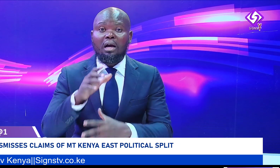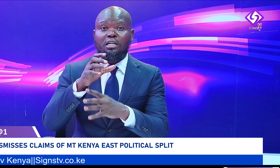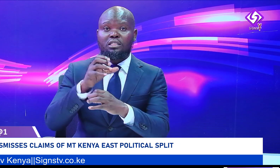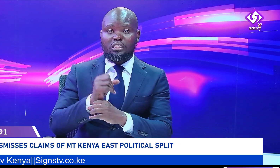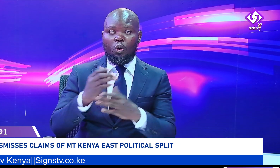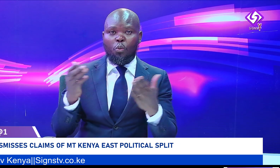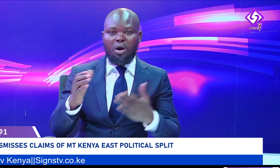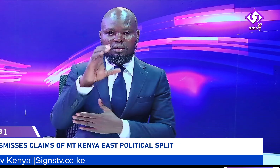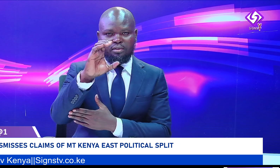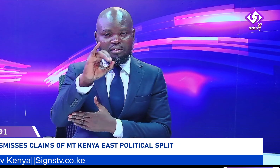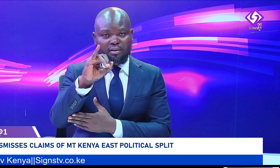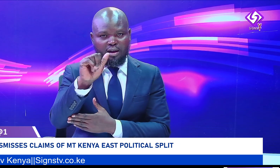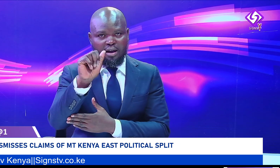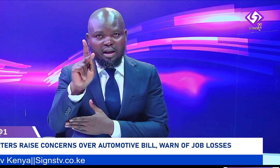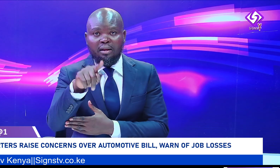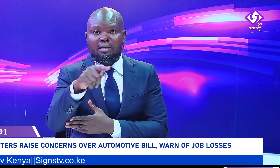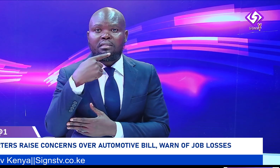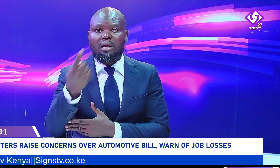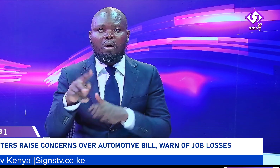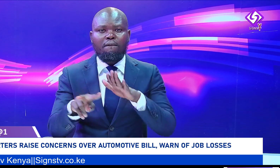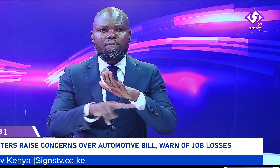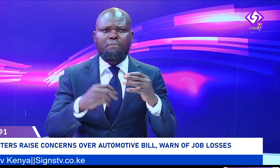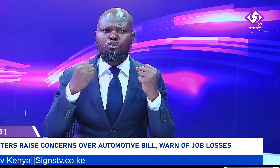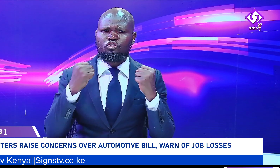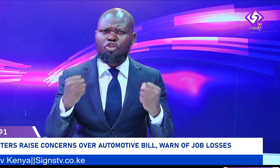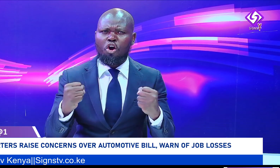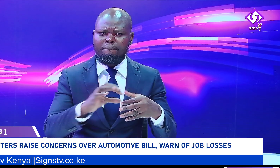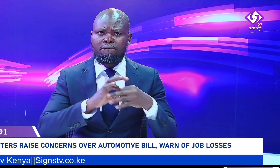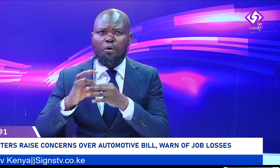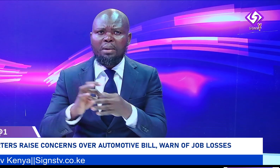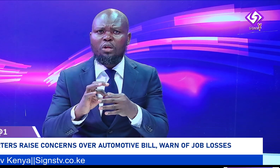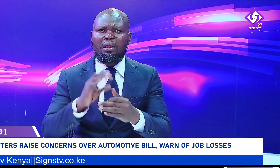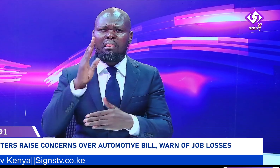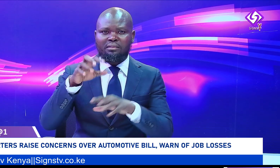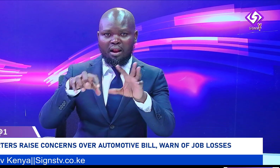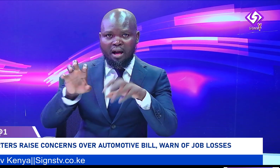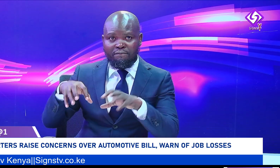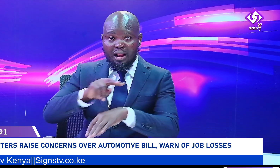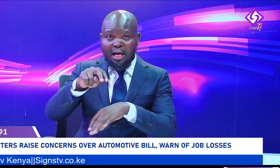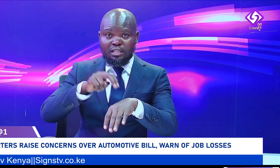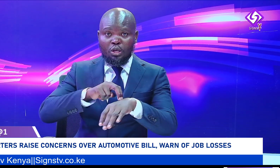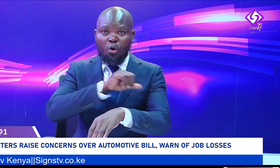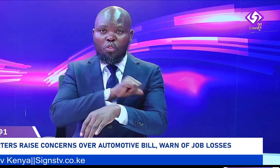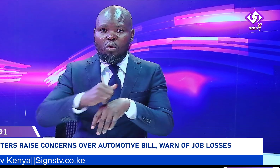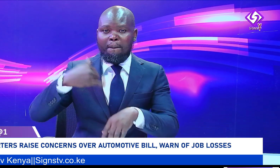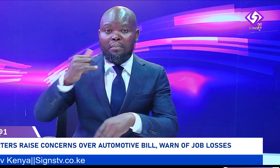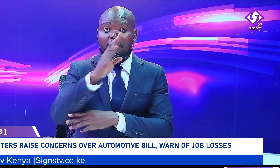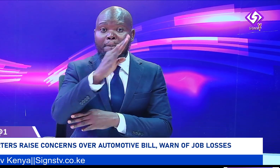Moving on, the Car Importers Association of Kenya has voiced strong opposition to the draft National Automotive Industry